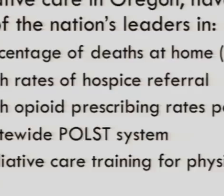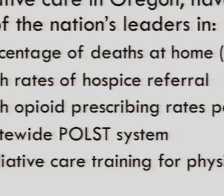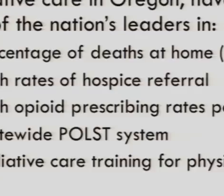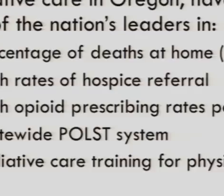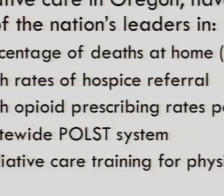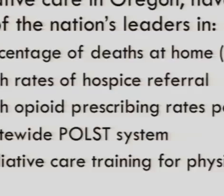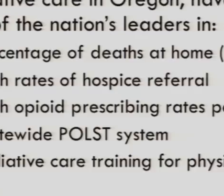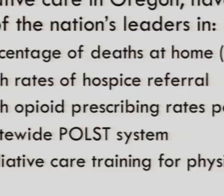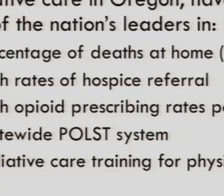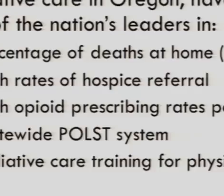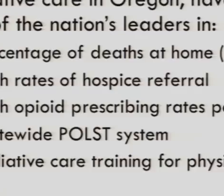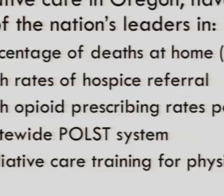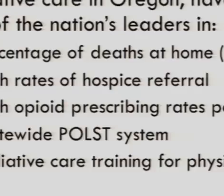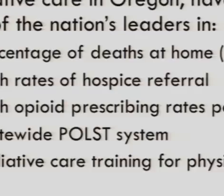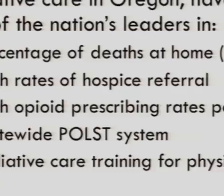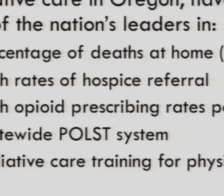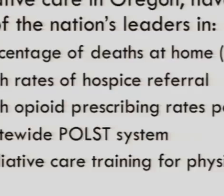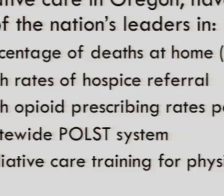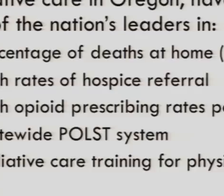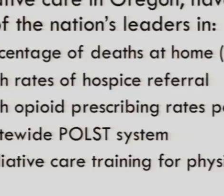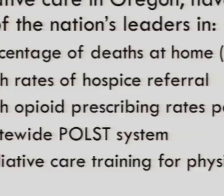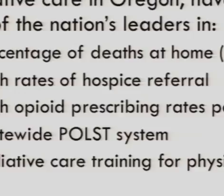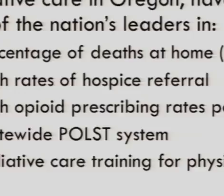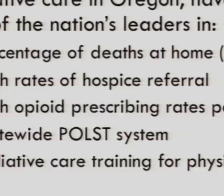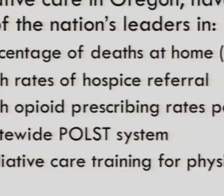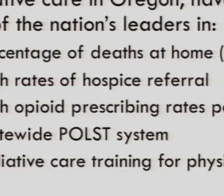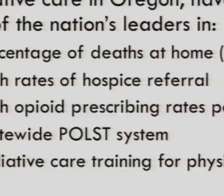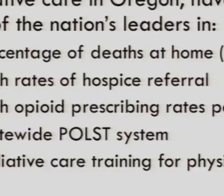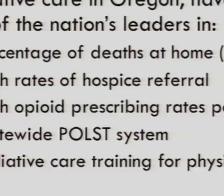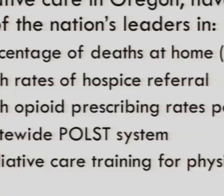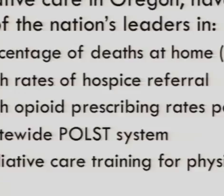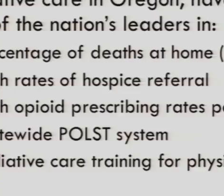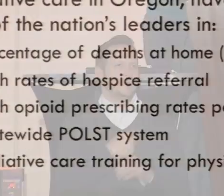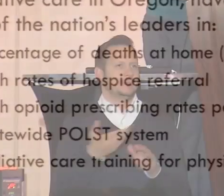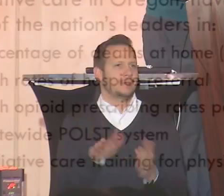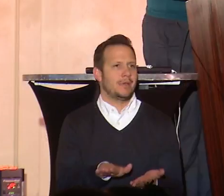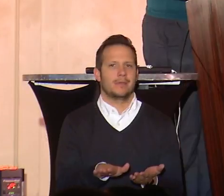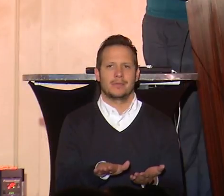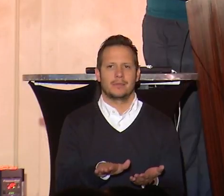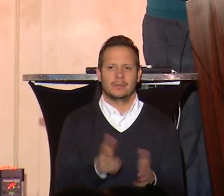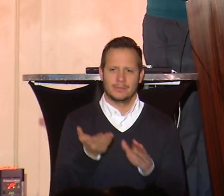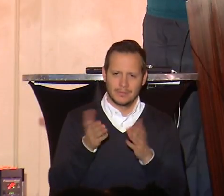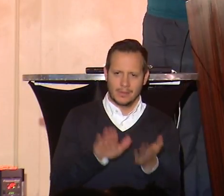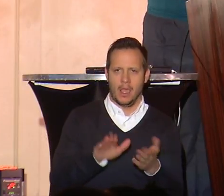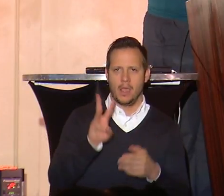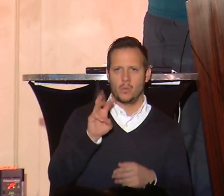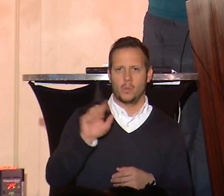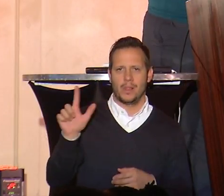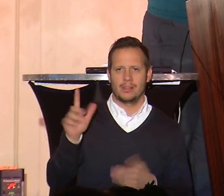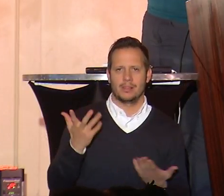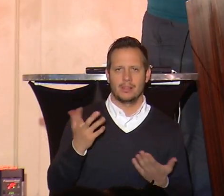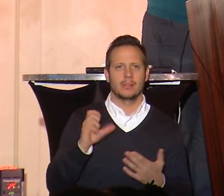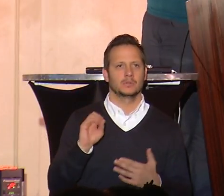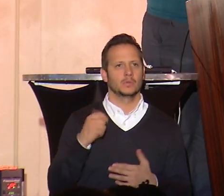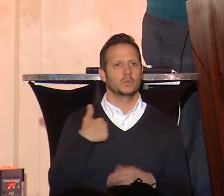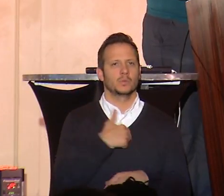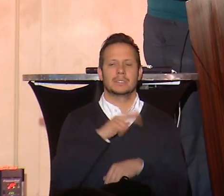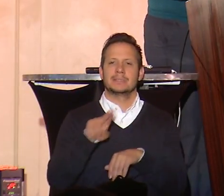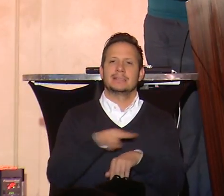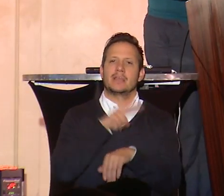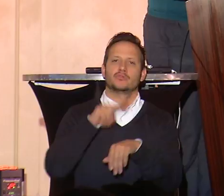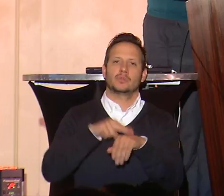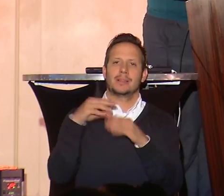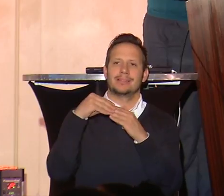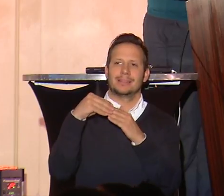become a leader in how we die. It's become a leader in dying well. And so we are a national leader in the